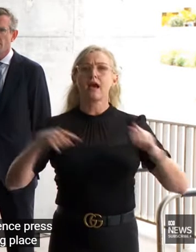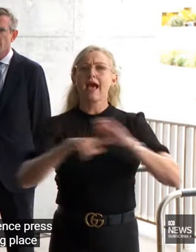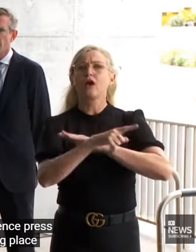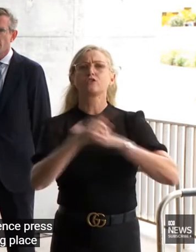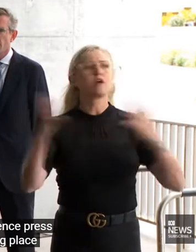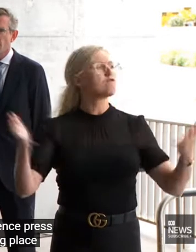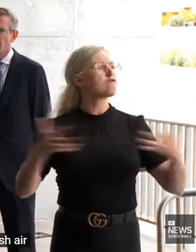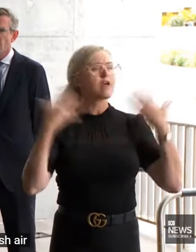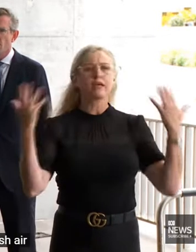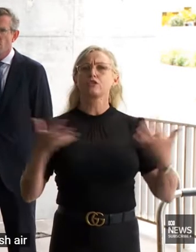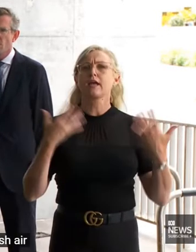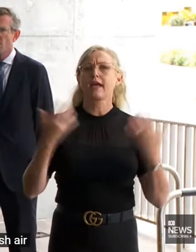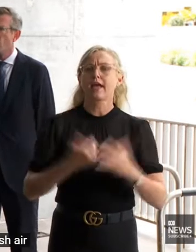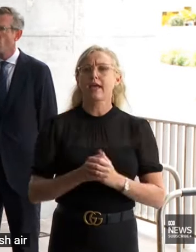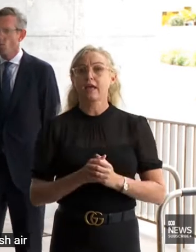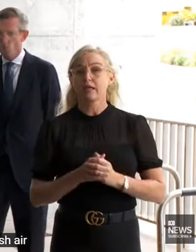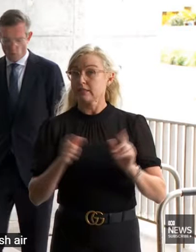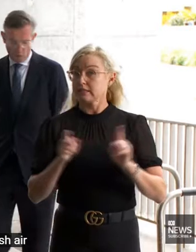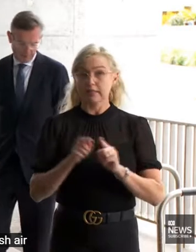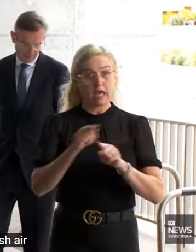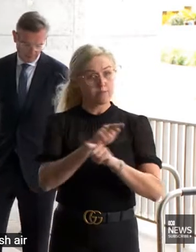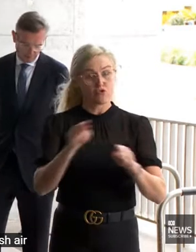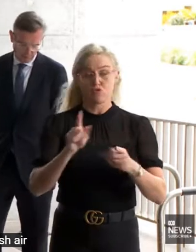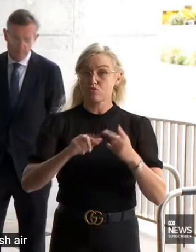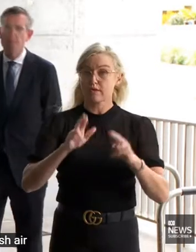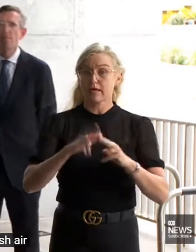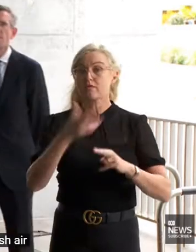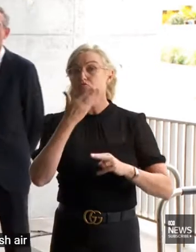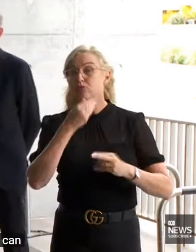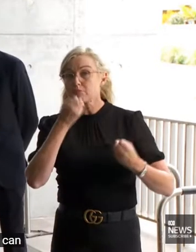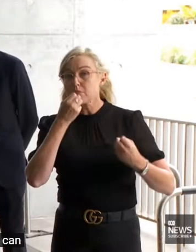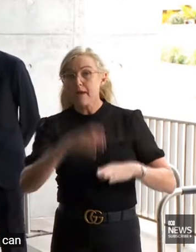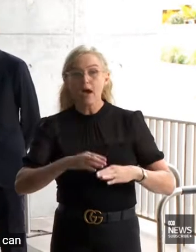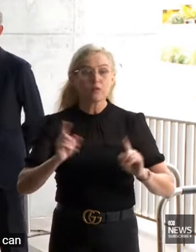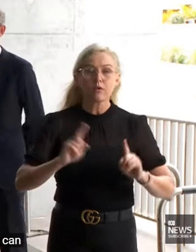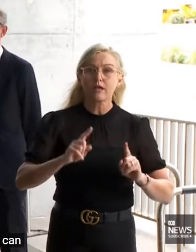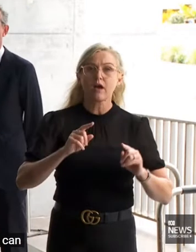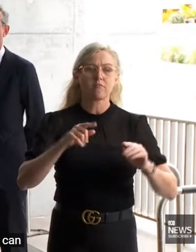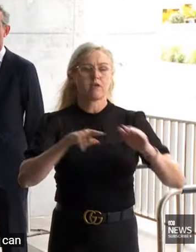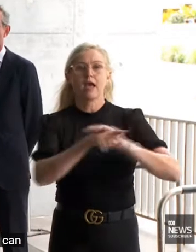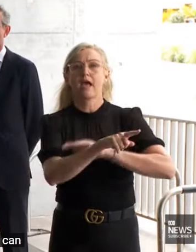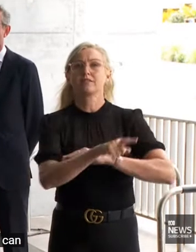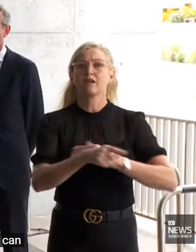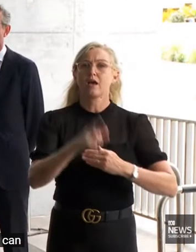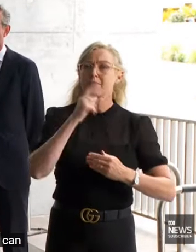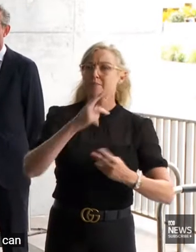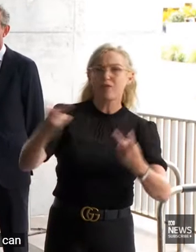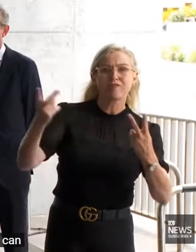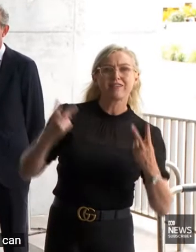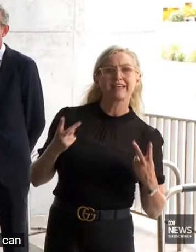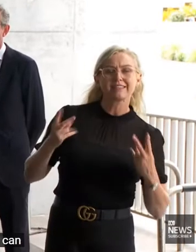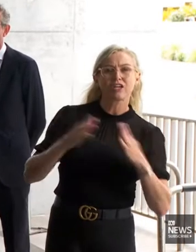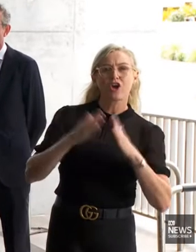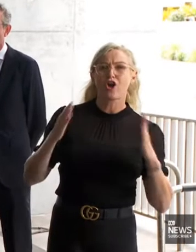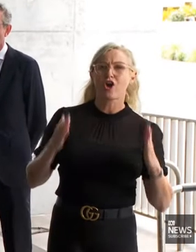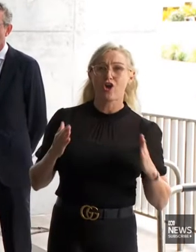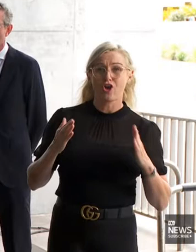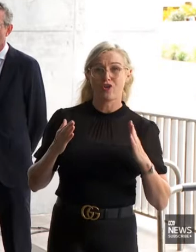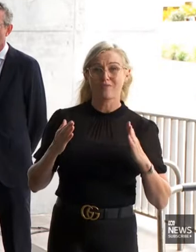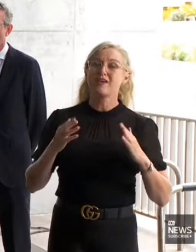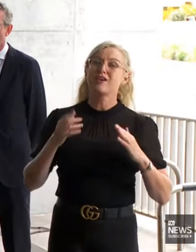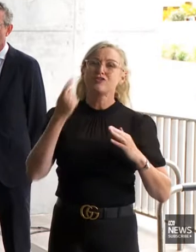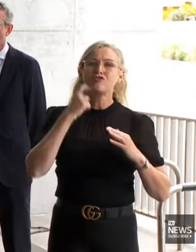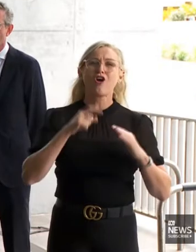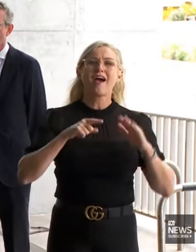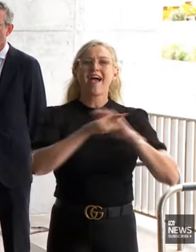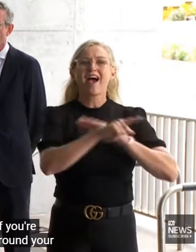air. Anything you can do over the next few days, if you're having some people around to your house, try and do it out in the